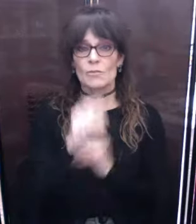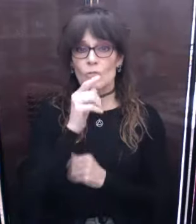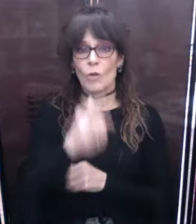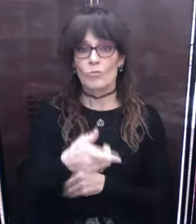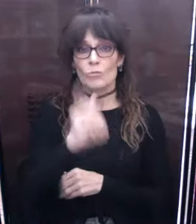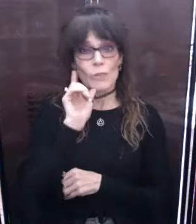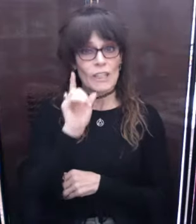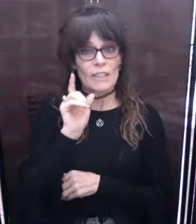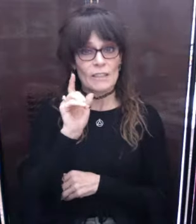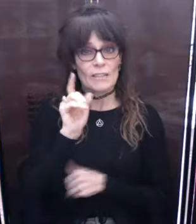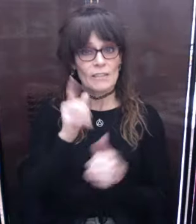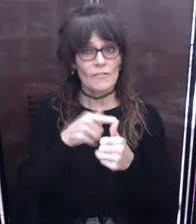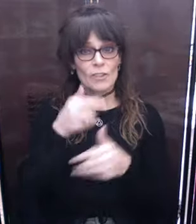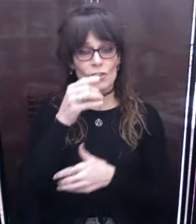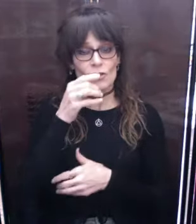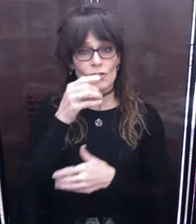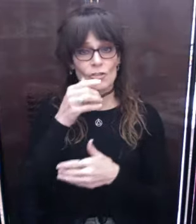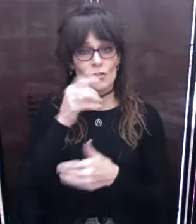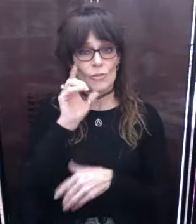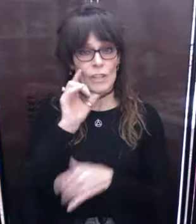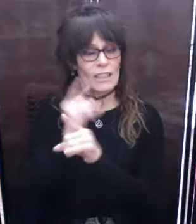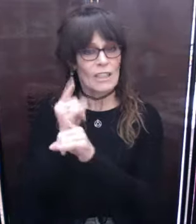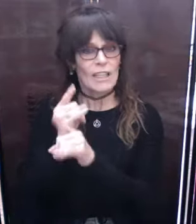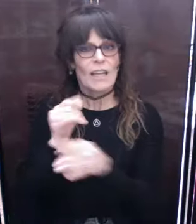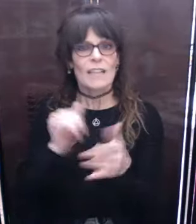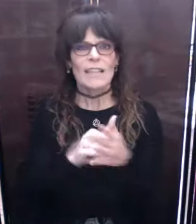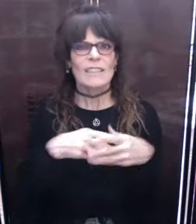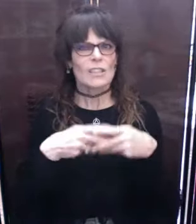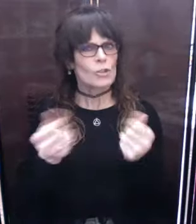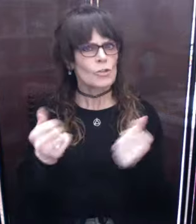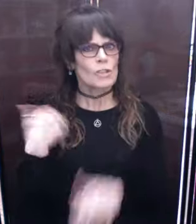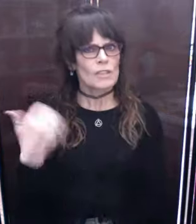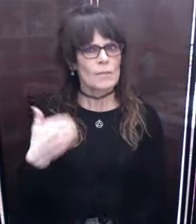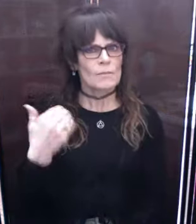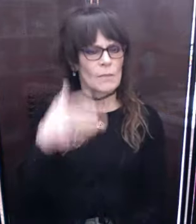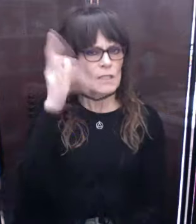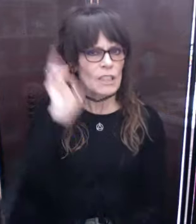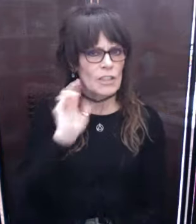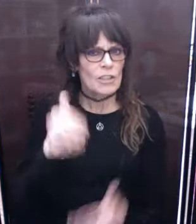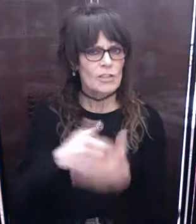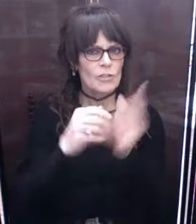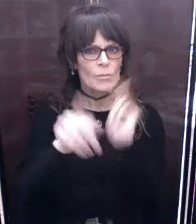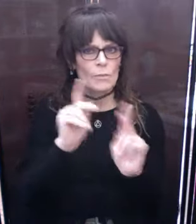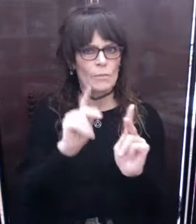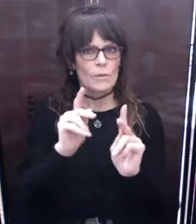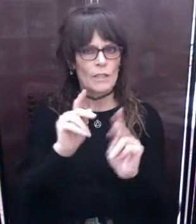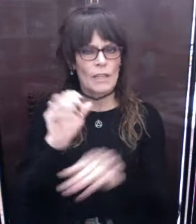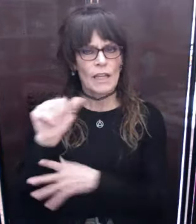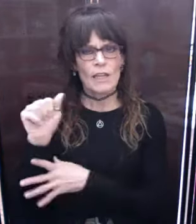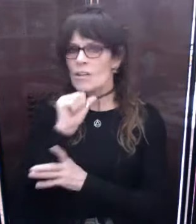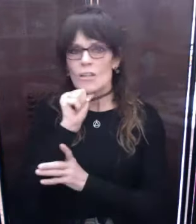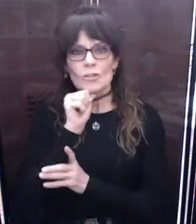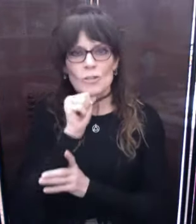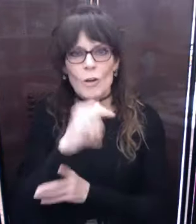would have been it. That's actually a solution I sometimes hear offered to newcomers in Alcoholics Anonymous. You just don't pick up the first one, no matter what.